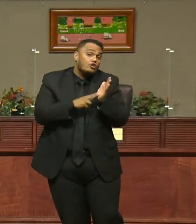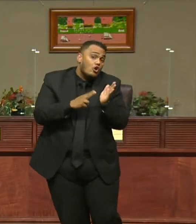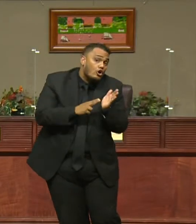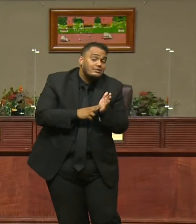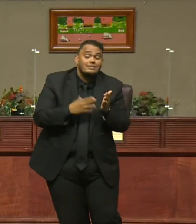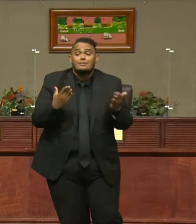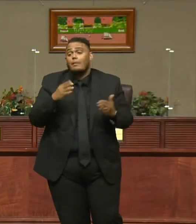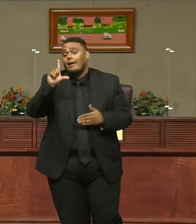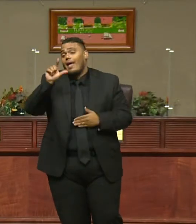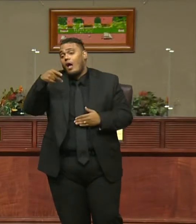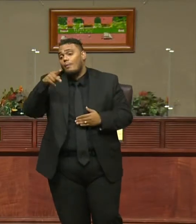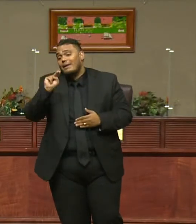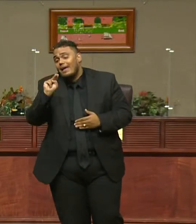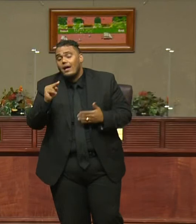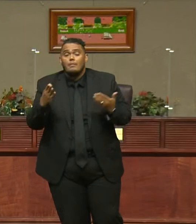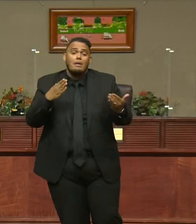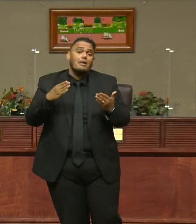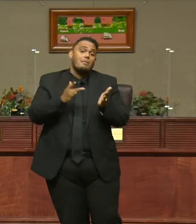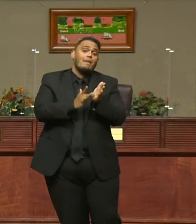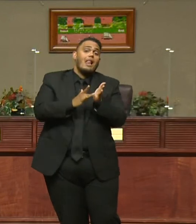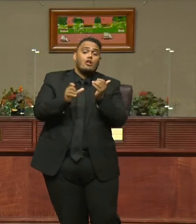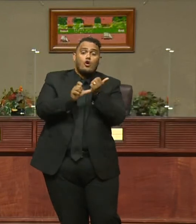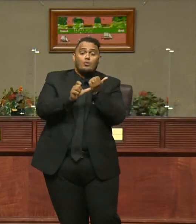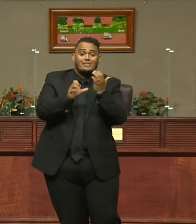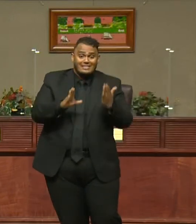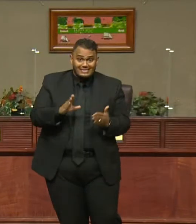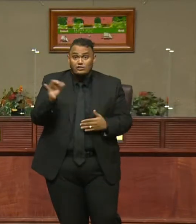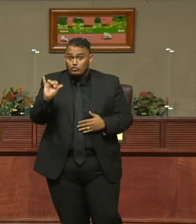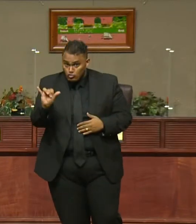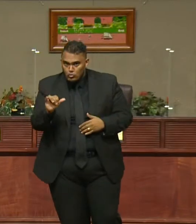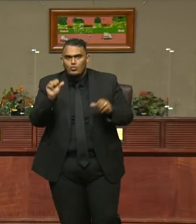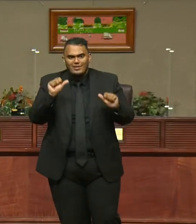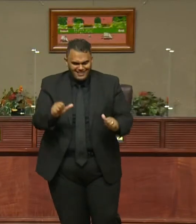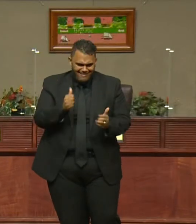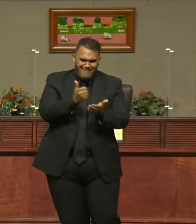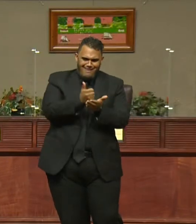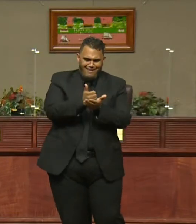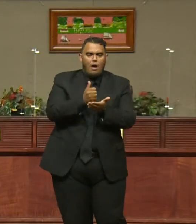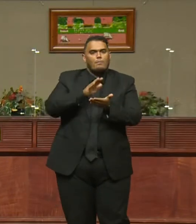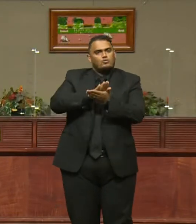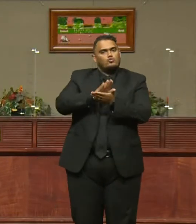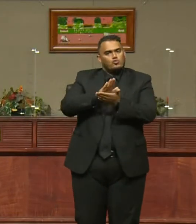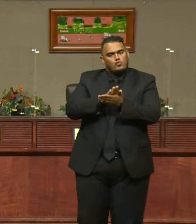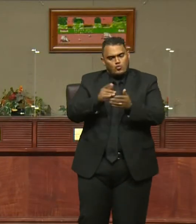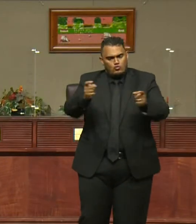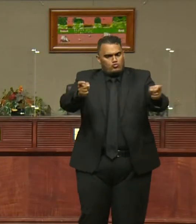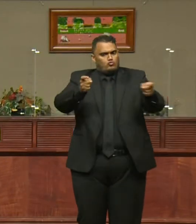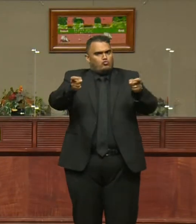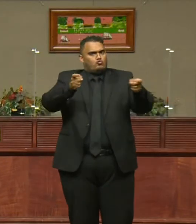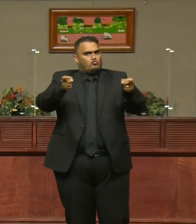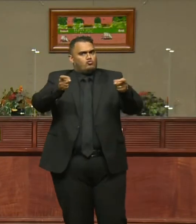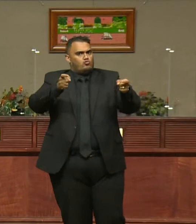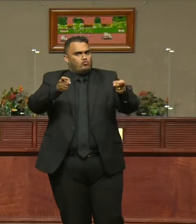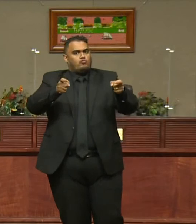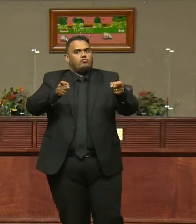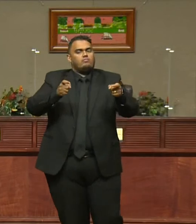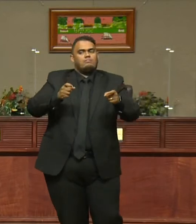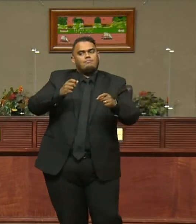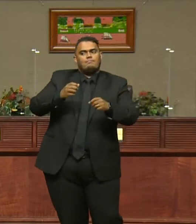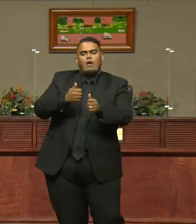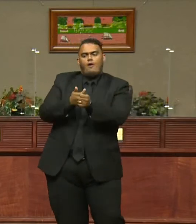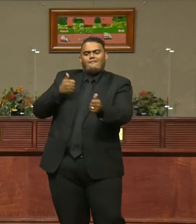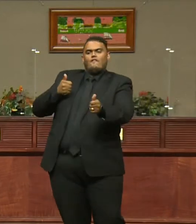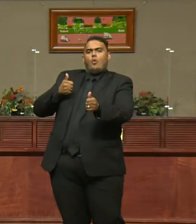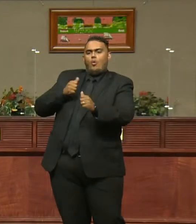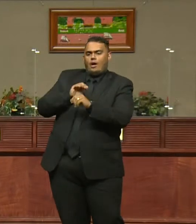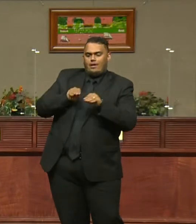LPN, or medical assistants, that will be able to help the schools to control future outbreaks. And we'll